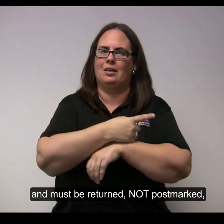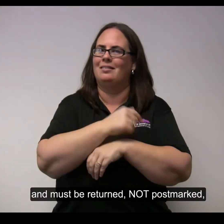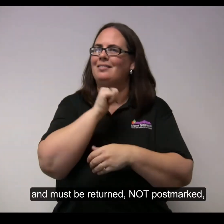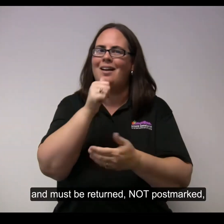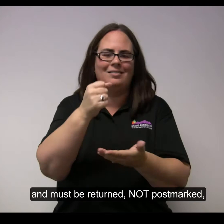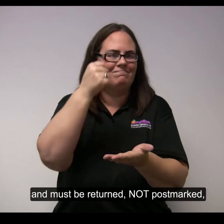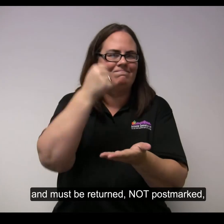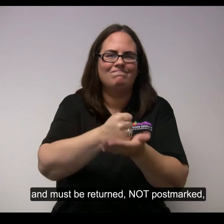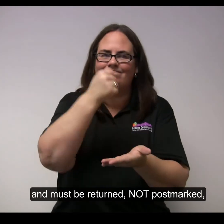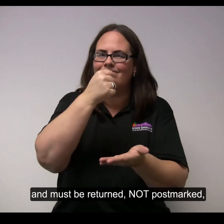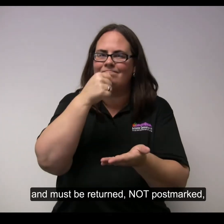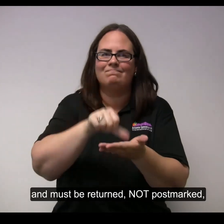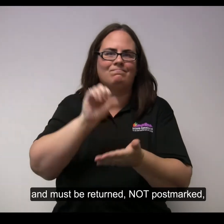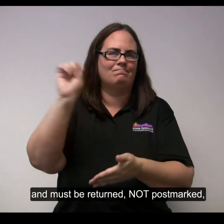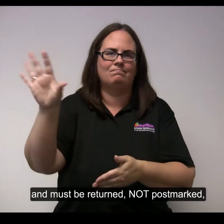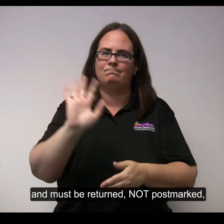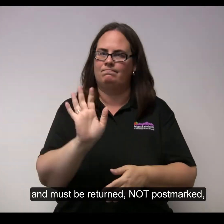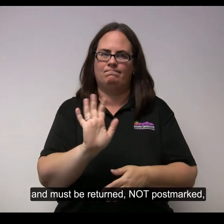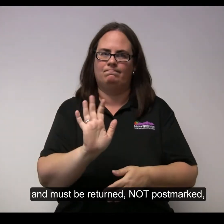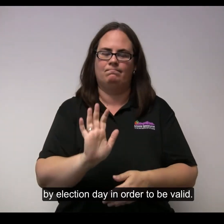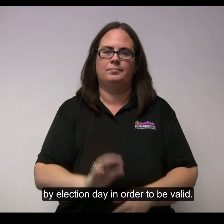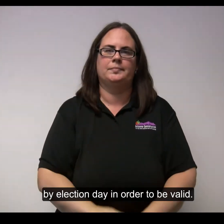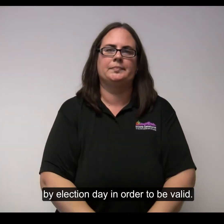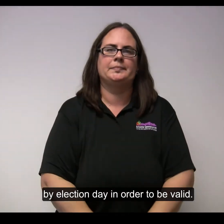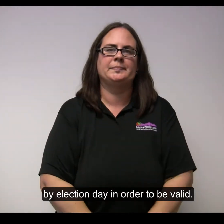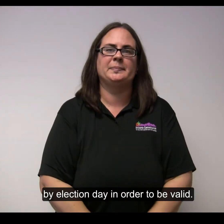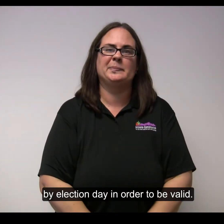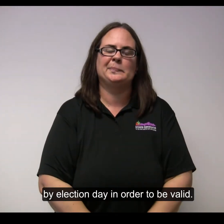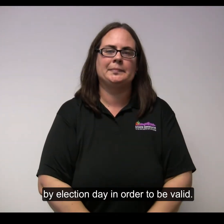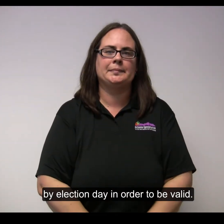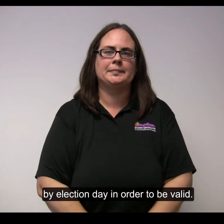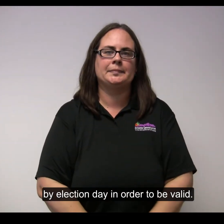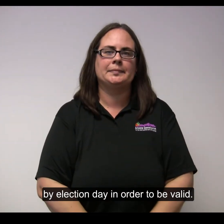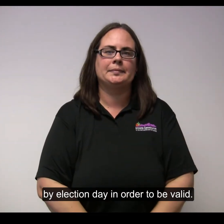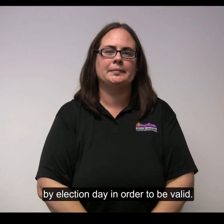be returned, not postmarked, by election day in order to be valid.